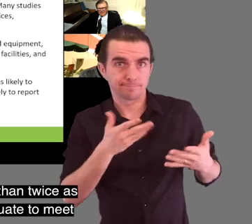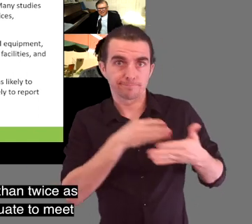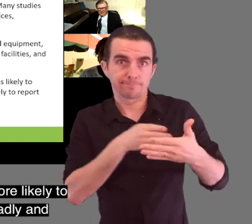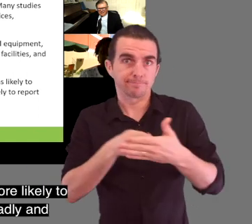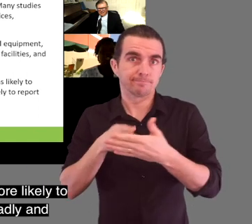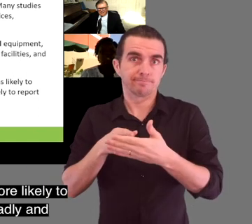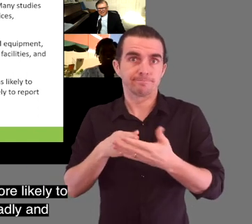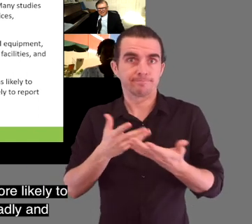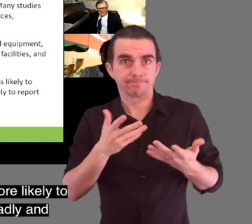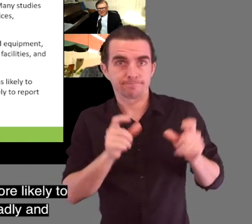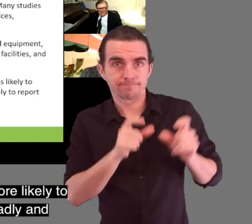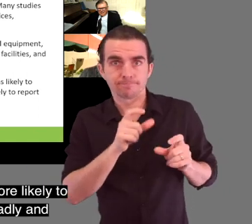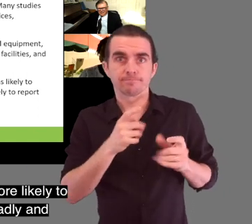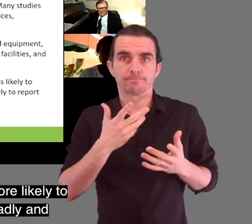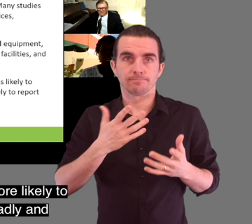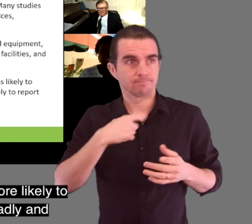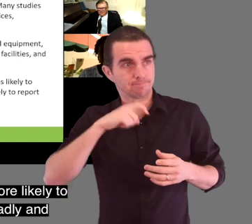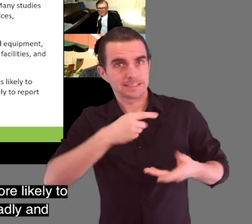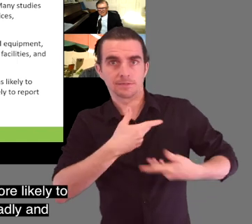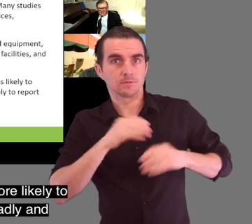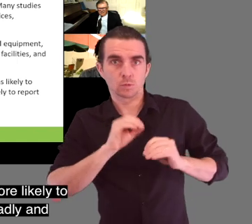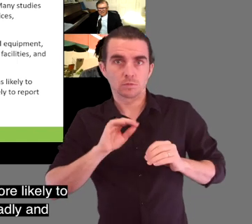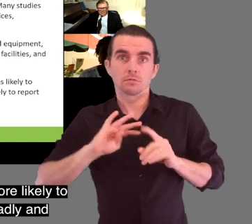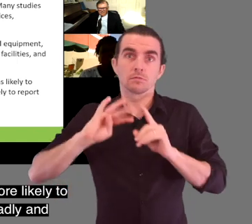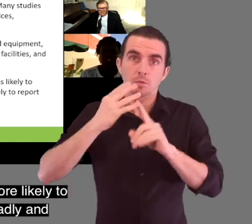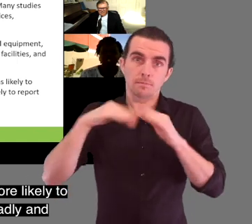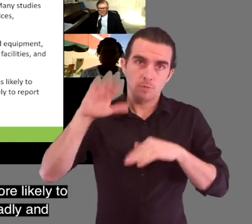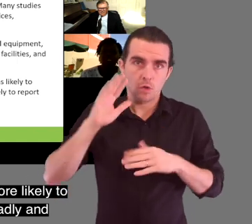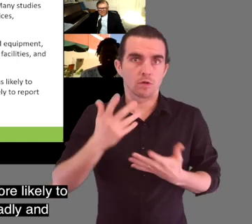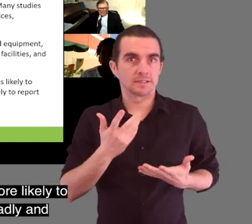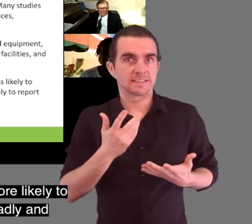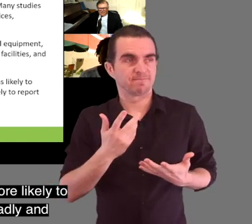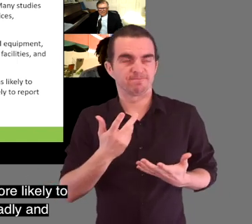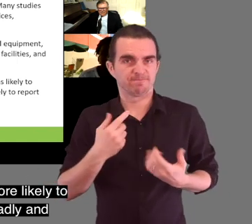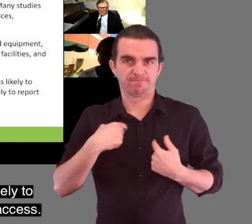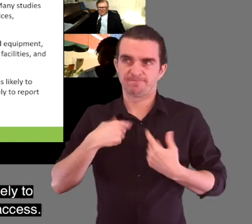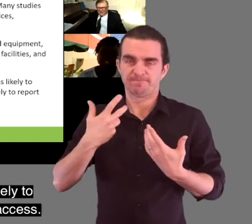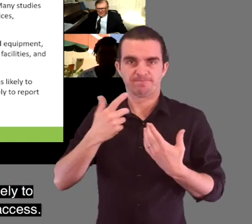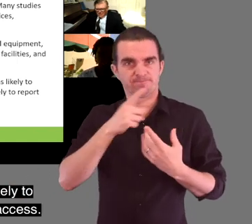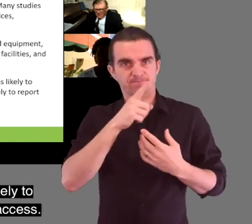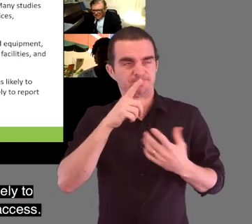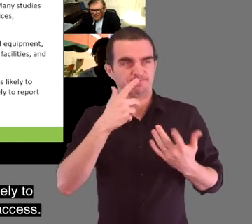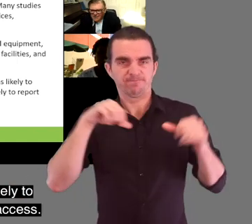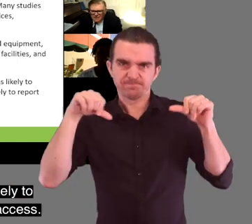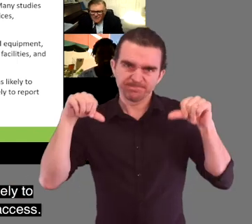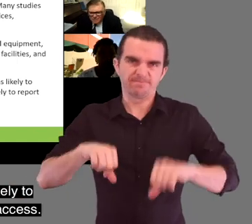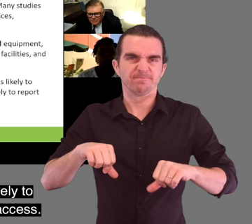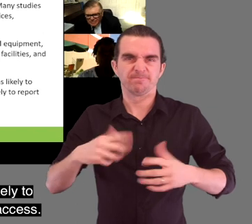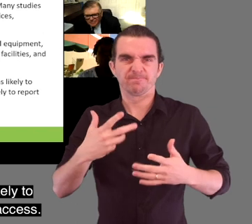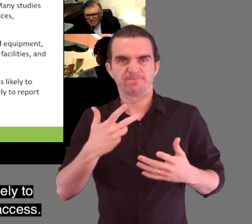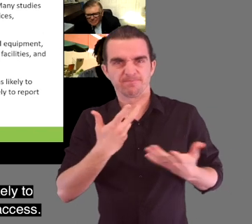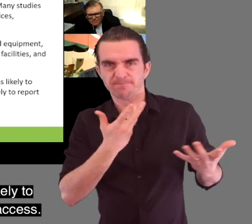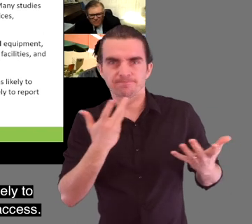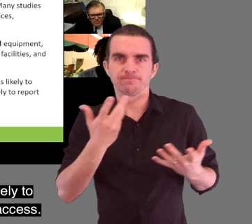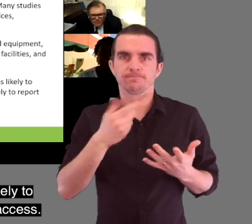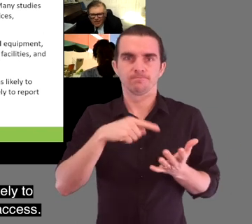inadequate to meet their needs, 4 times more likely to report being treated badly, and nearly 3 times more likely to